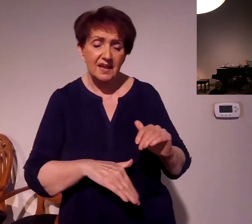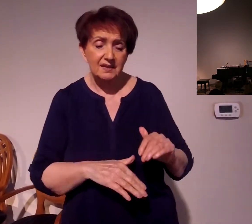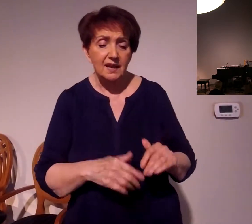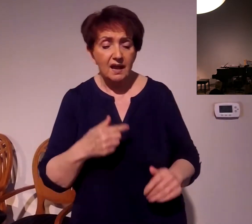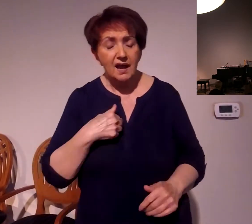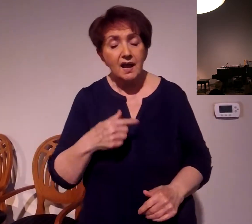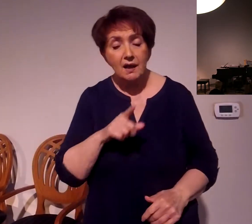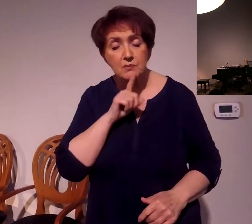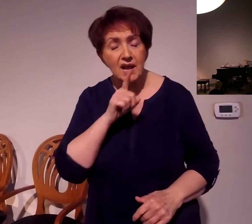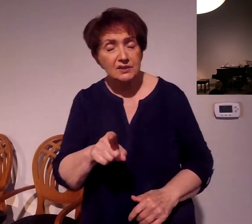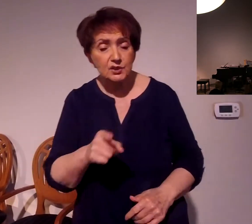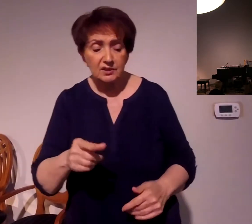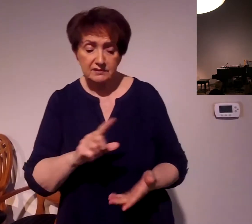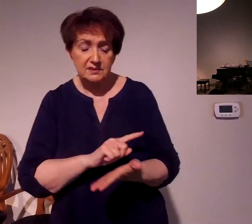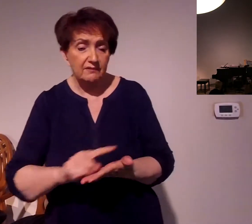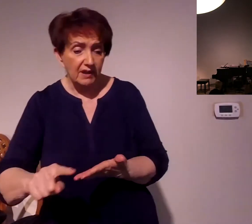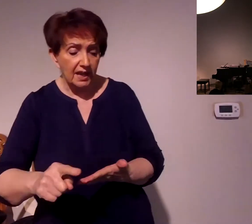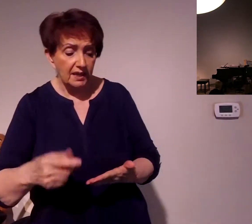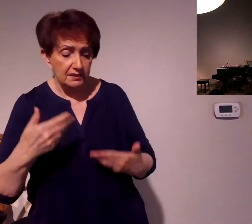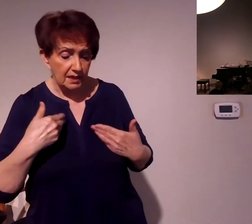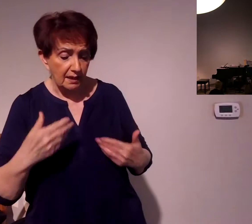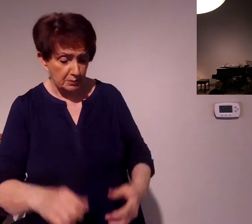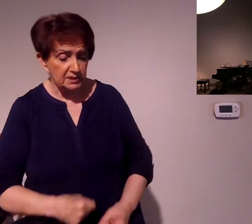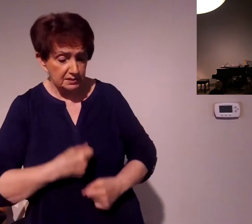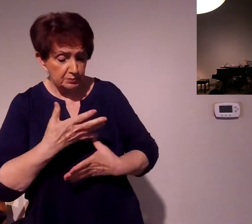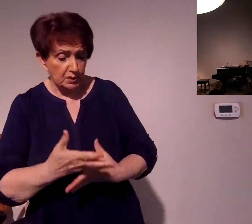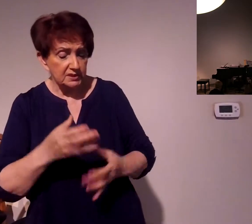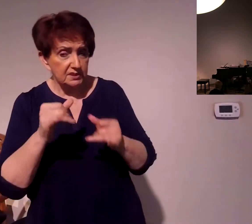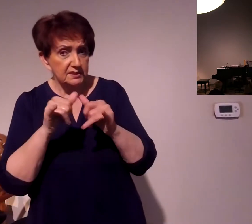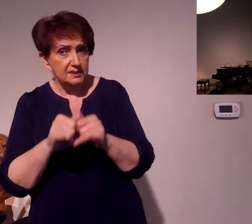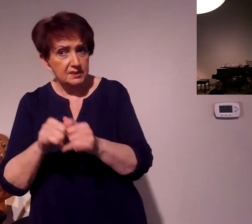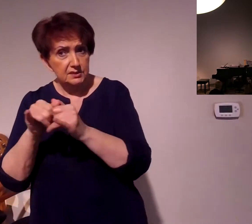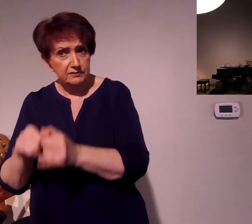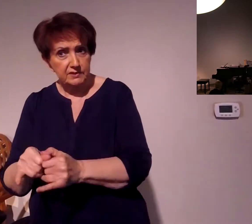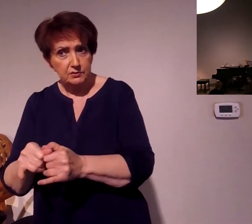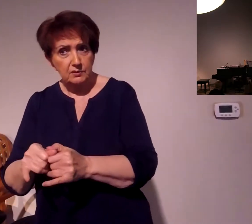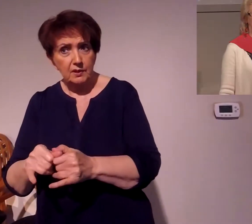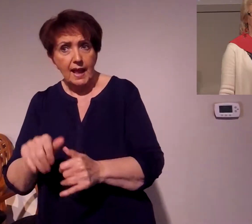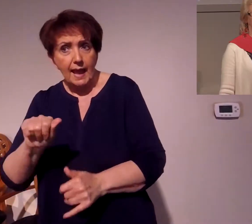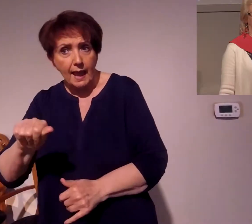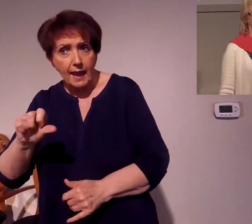divine infinite reality of the universe expressing as an individual, as a human being.